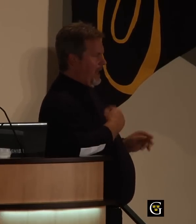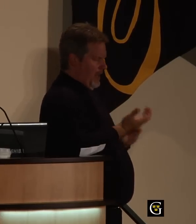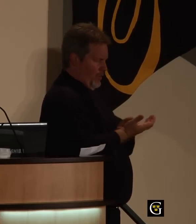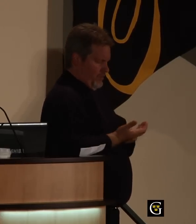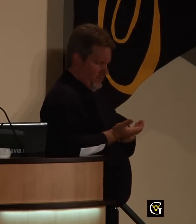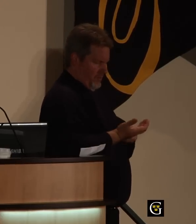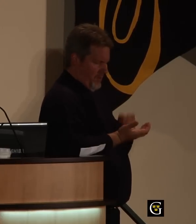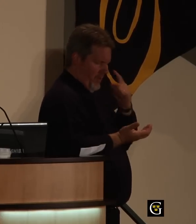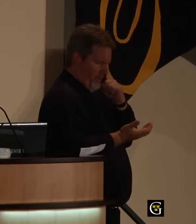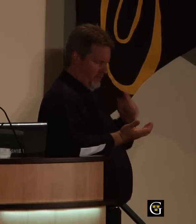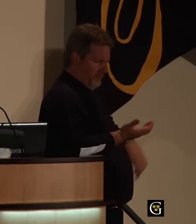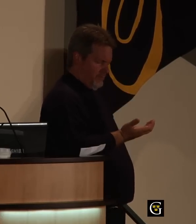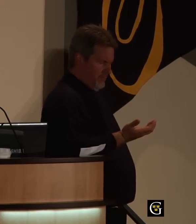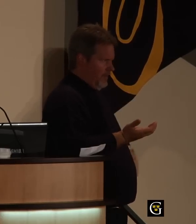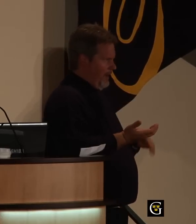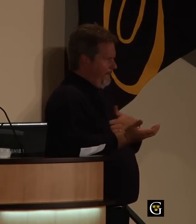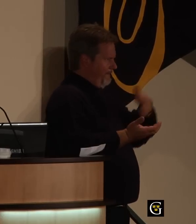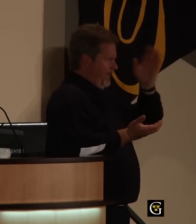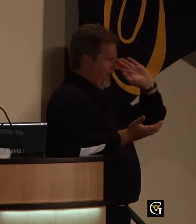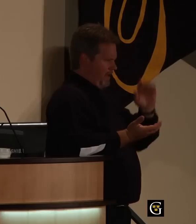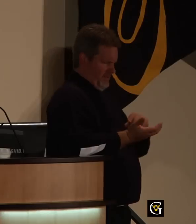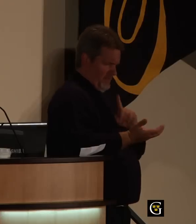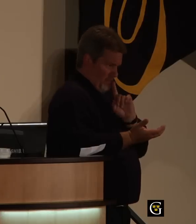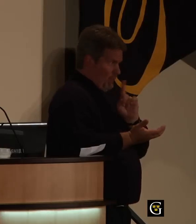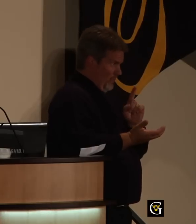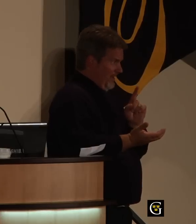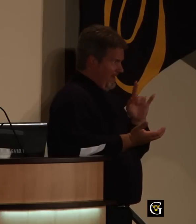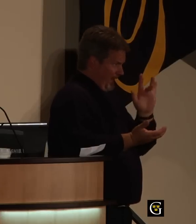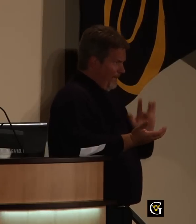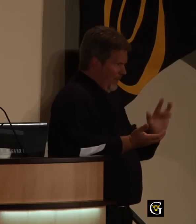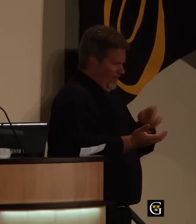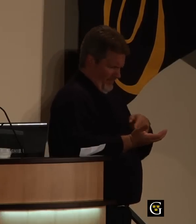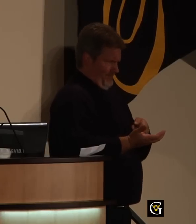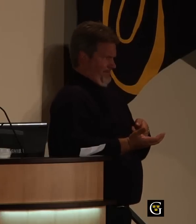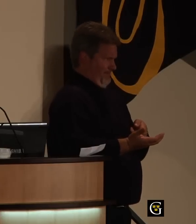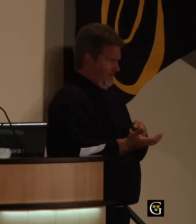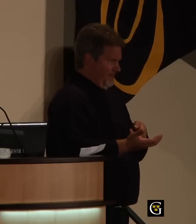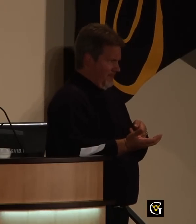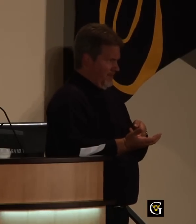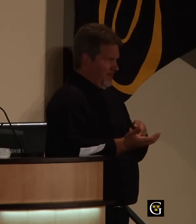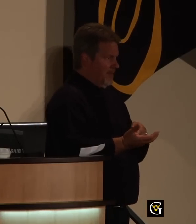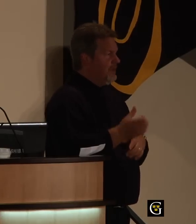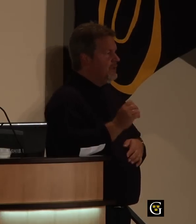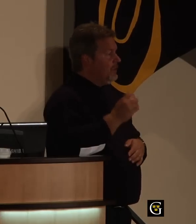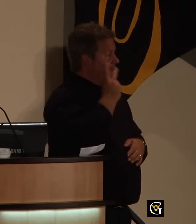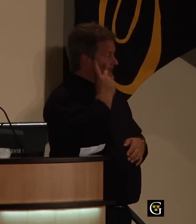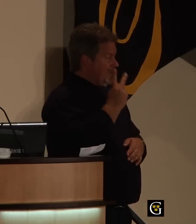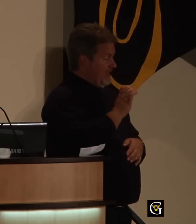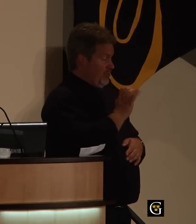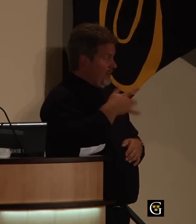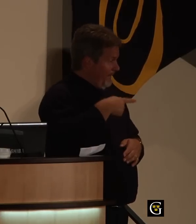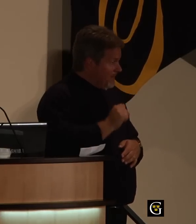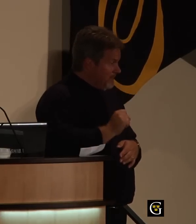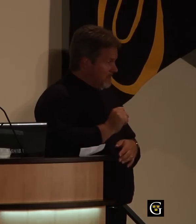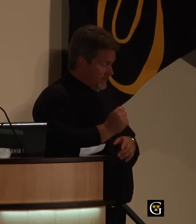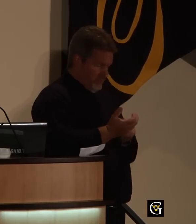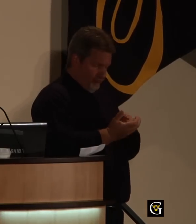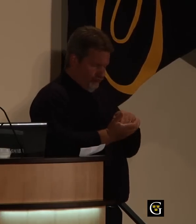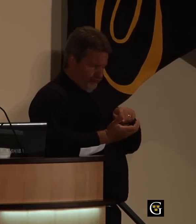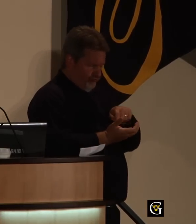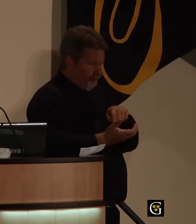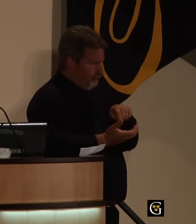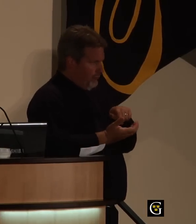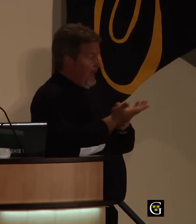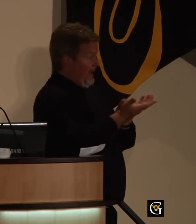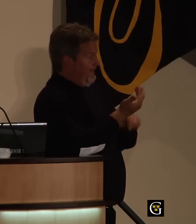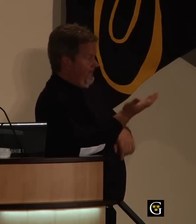palm and I thought, oh my God, it really is a computer. So you can see the chips. If you flipped it over and looked at the